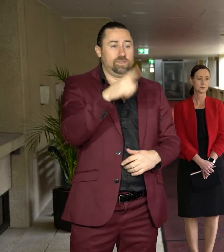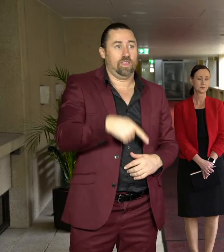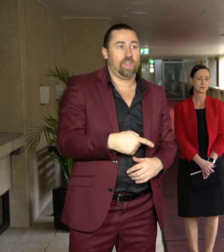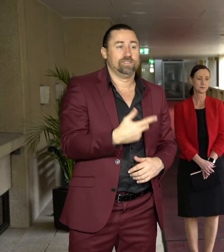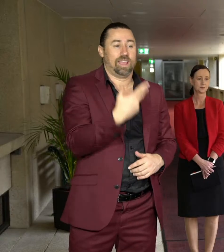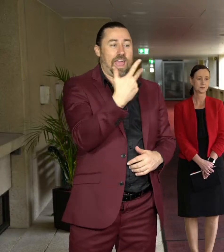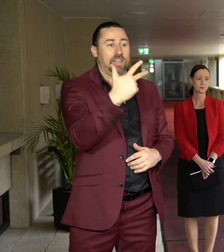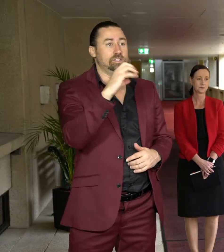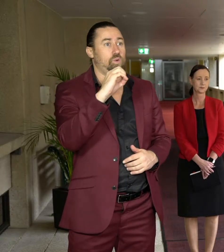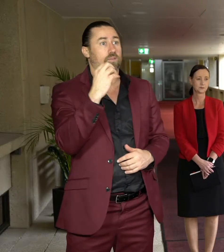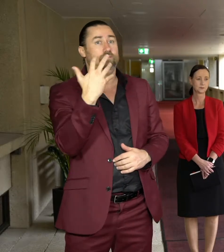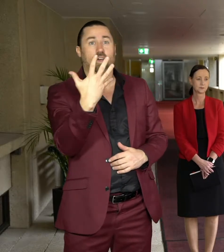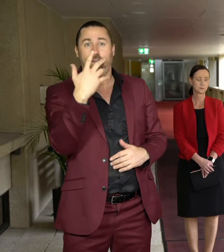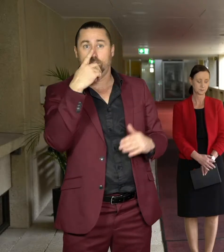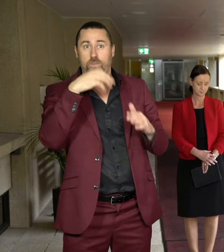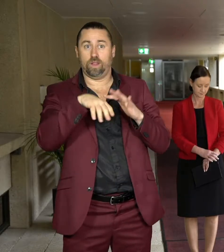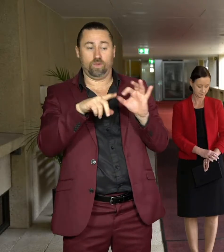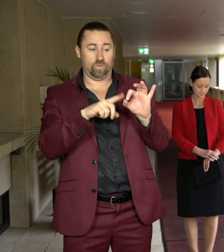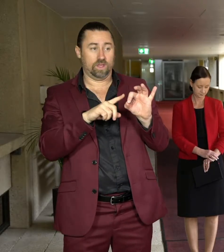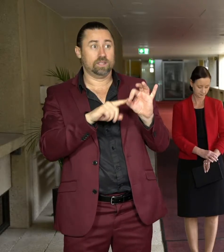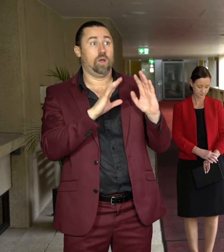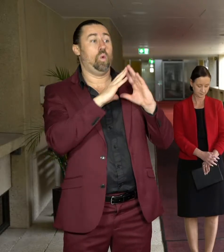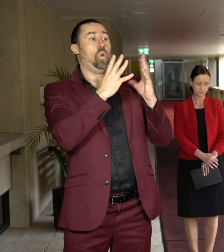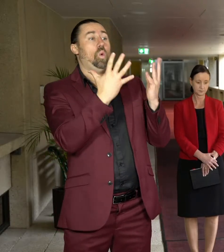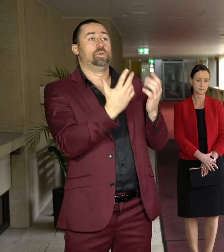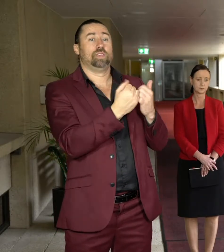13,805 Queenslanders, bringing our total to